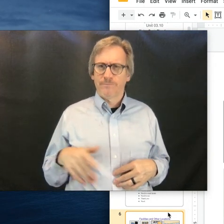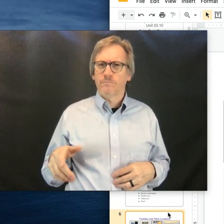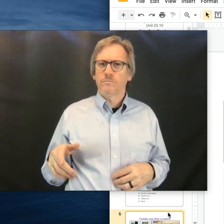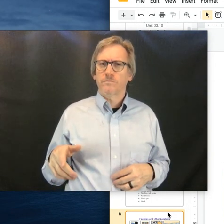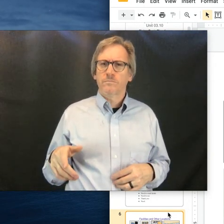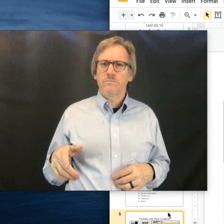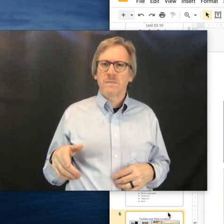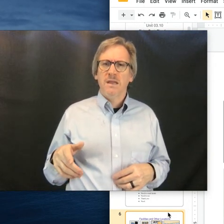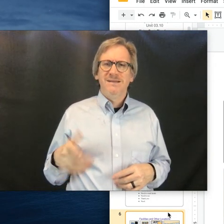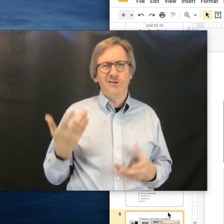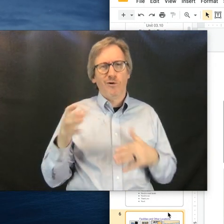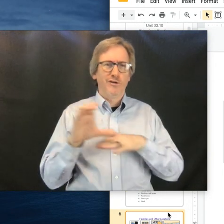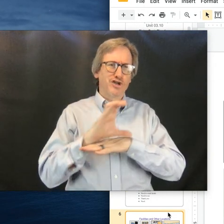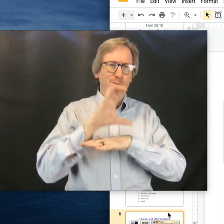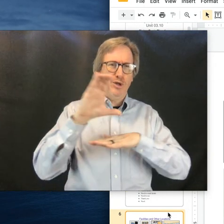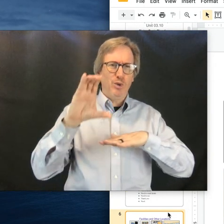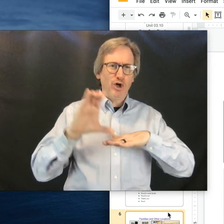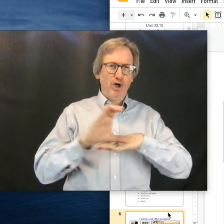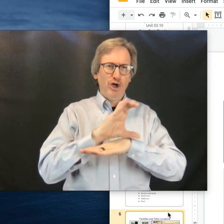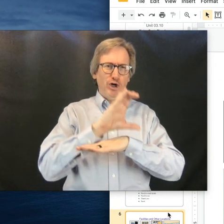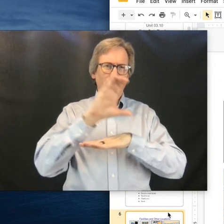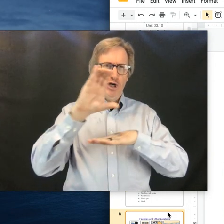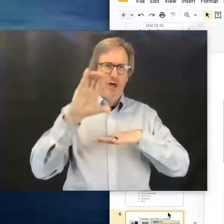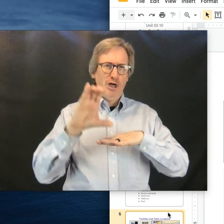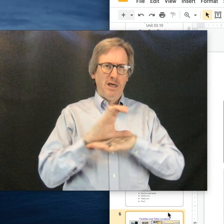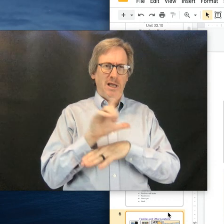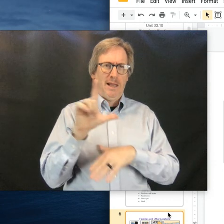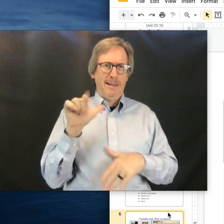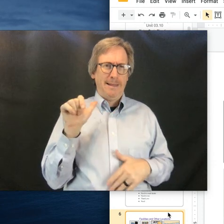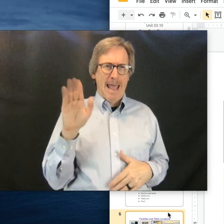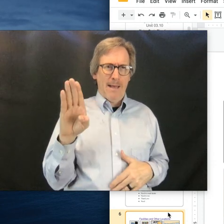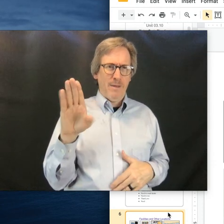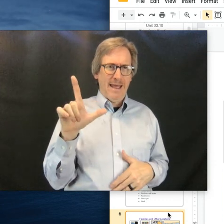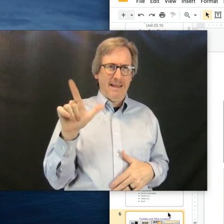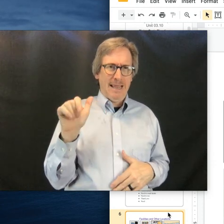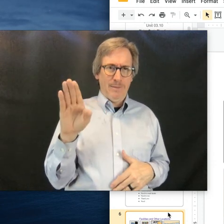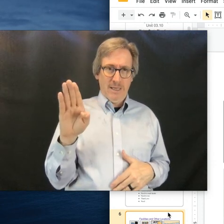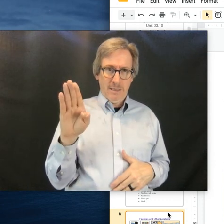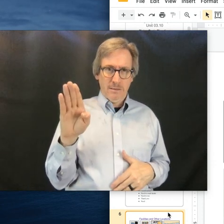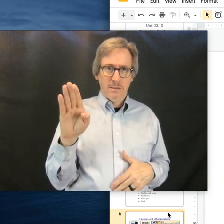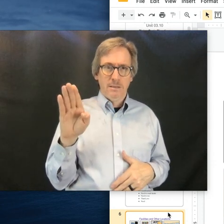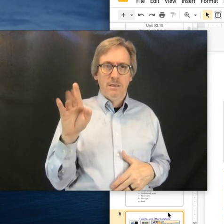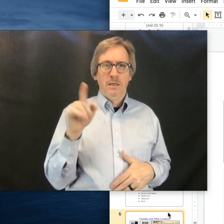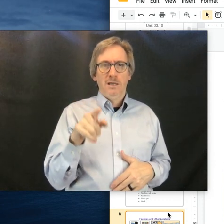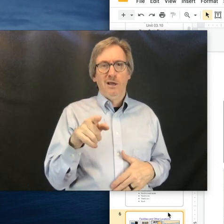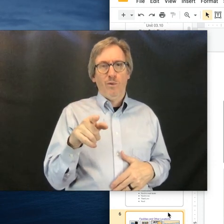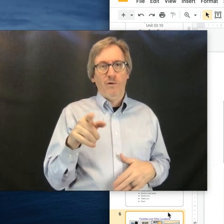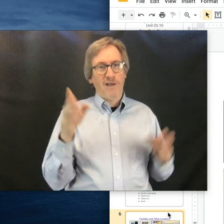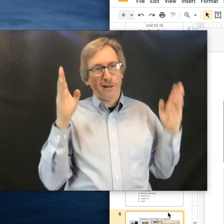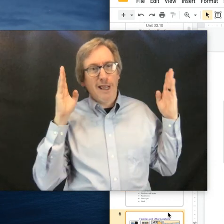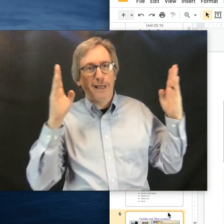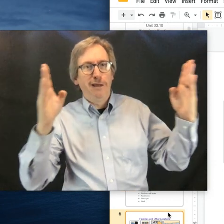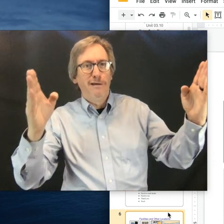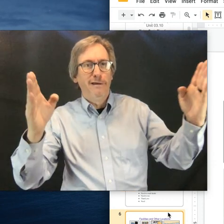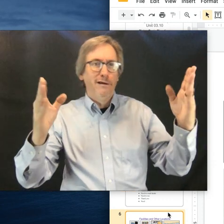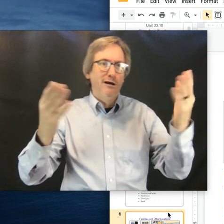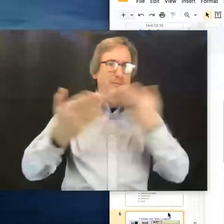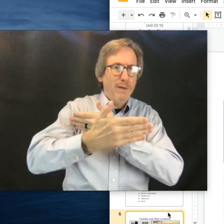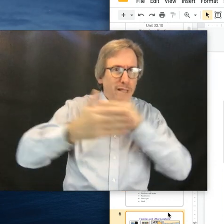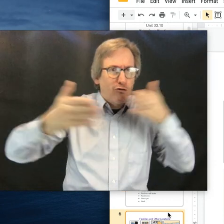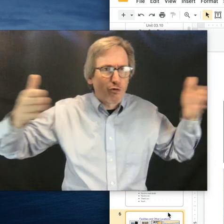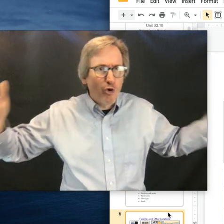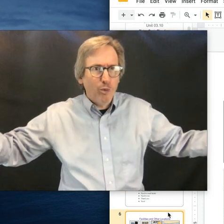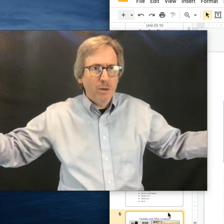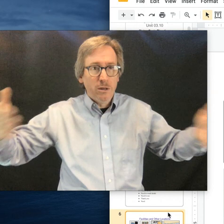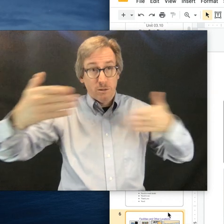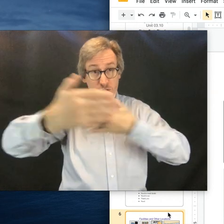building. So there's computer, lab, LAB. We've got like